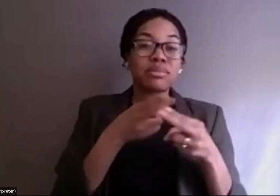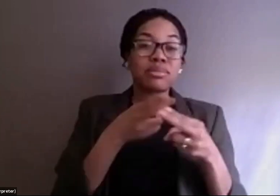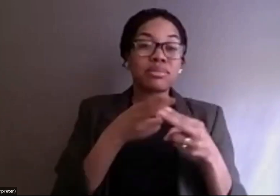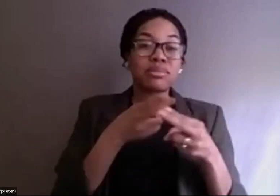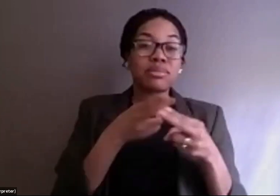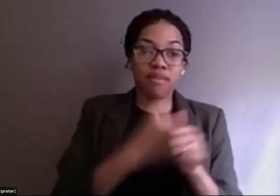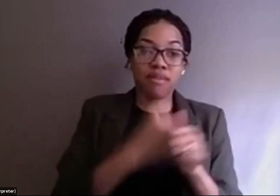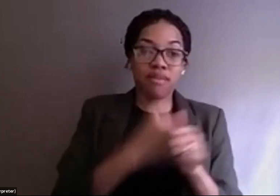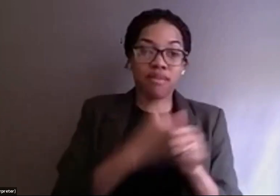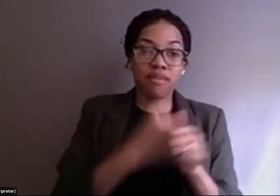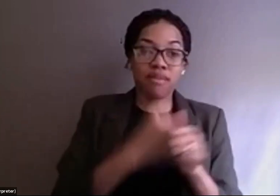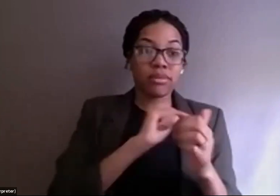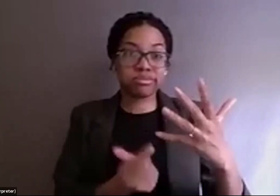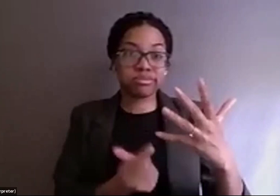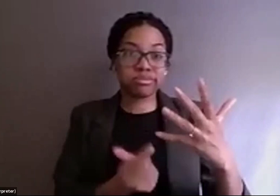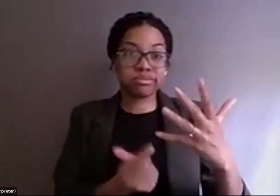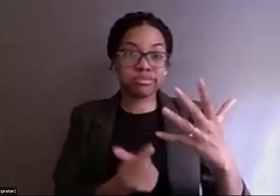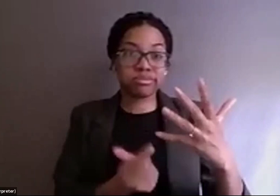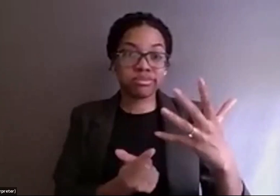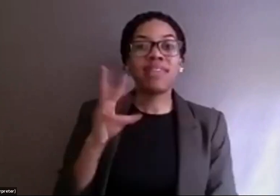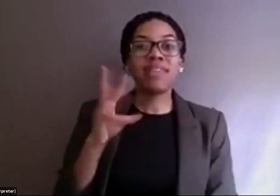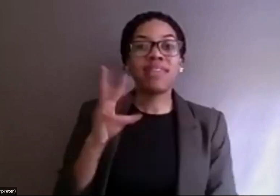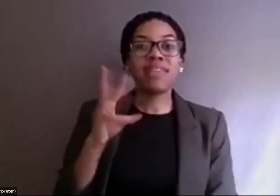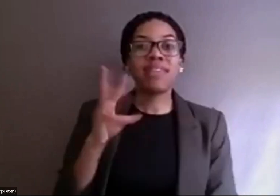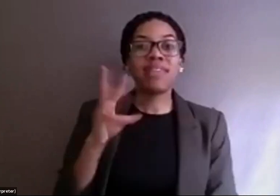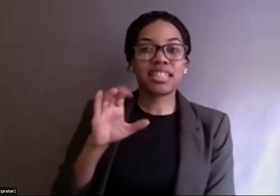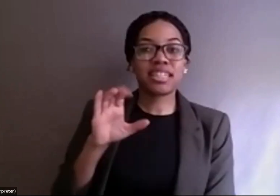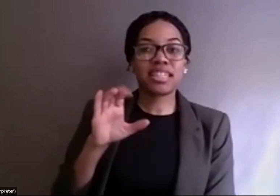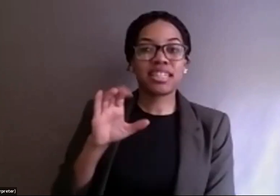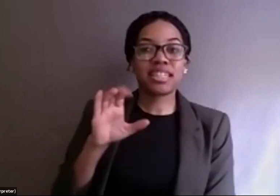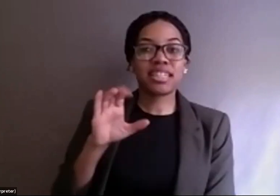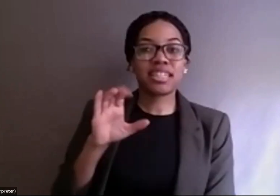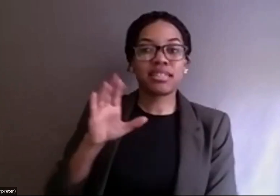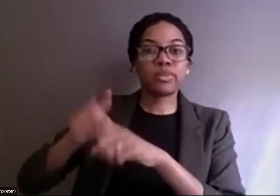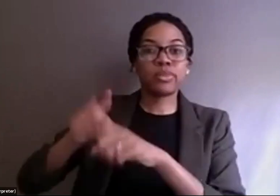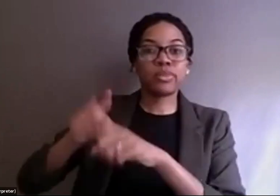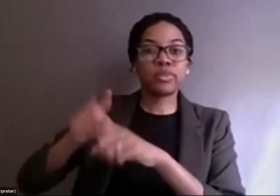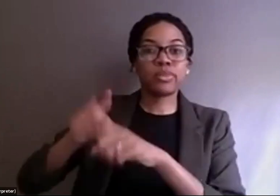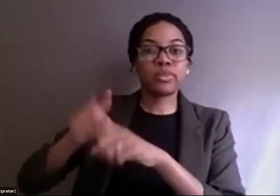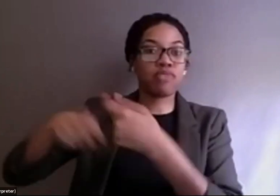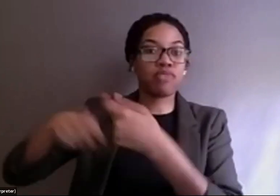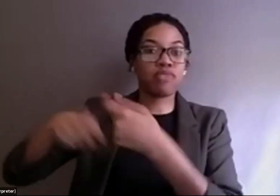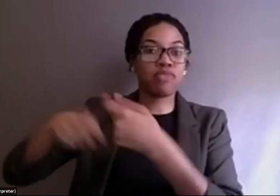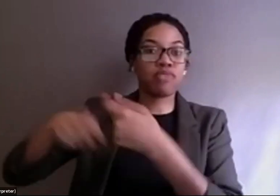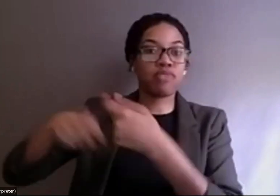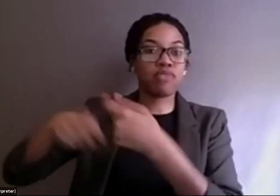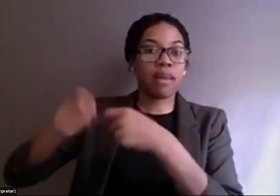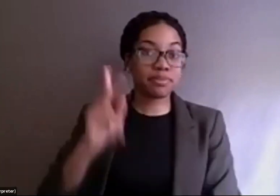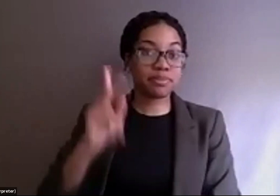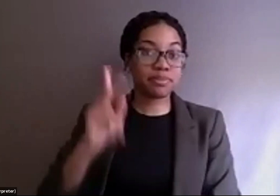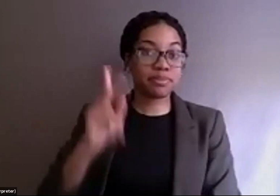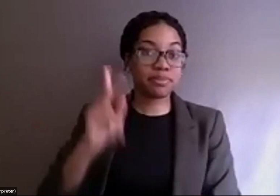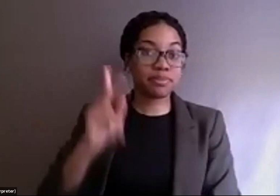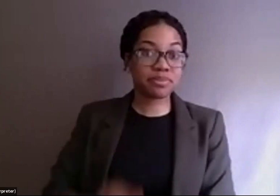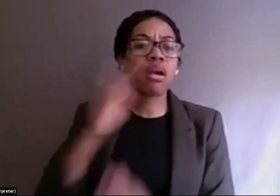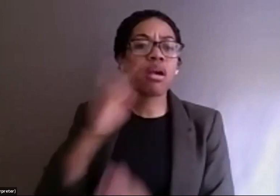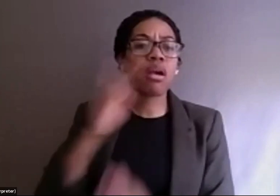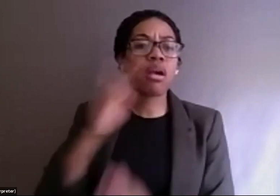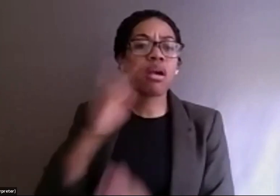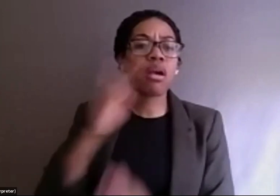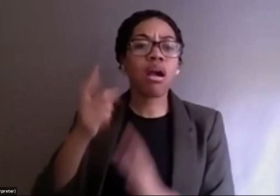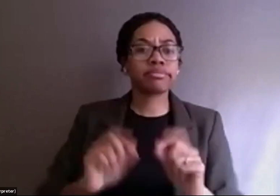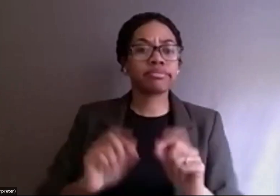you a 60-second alert when it's time to return to the full group, and you will be returned automatically. And